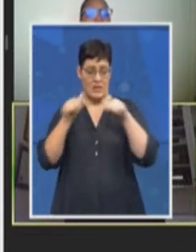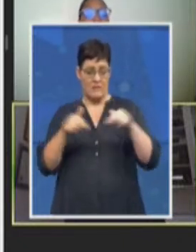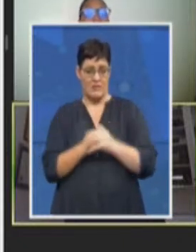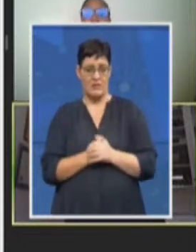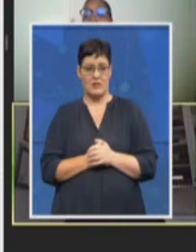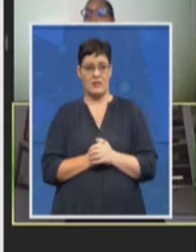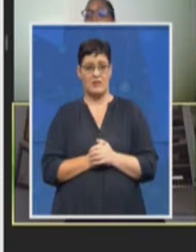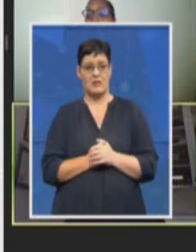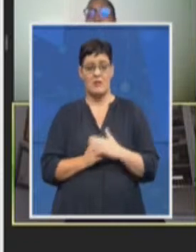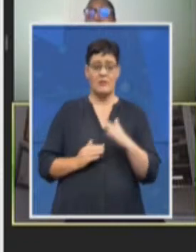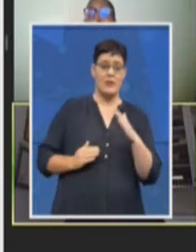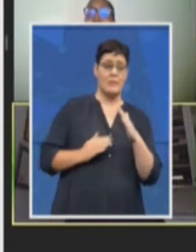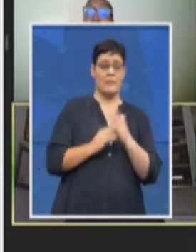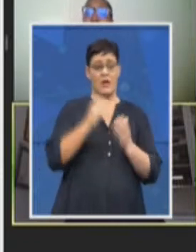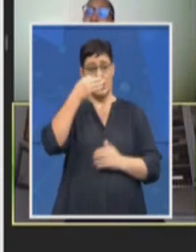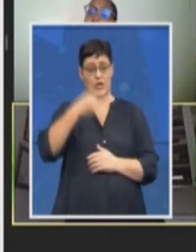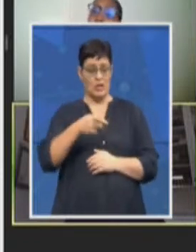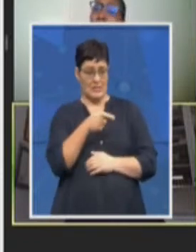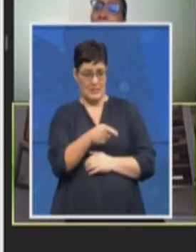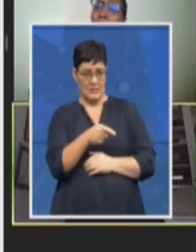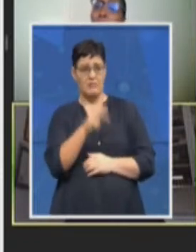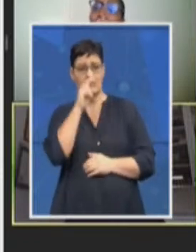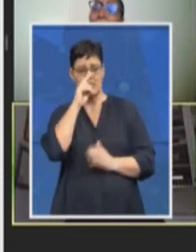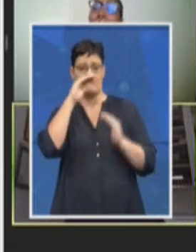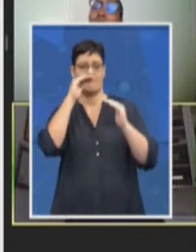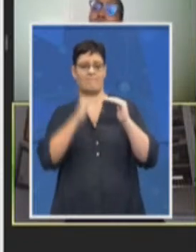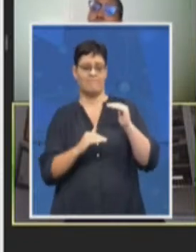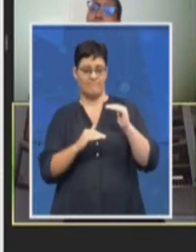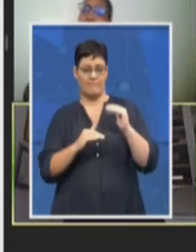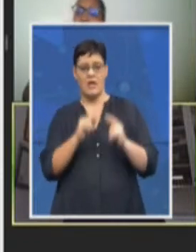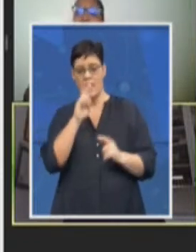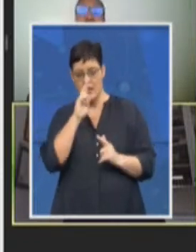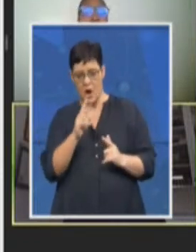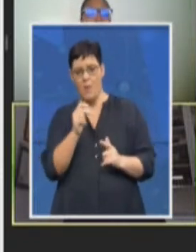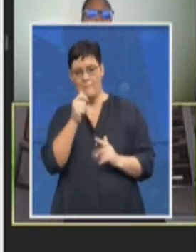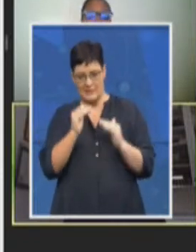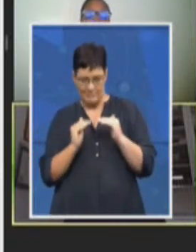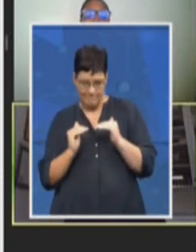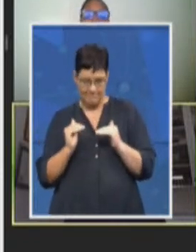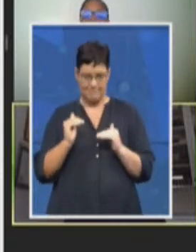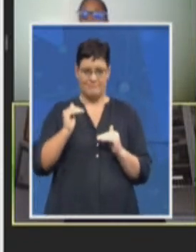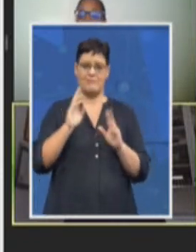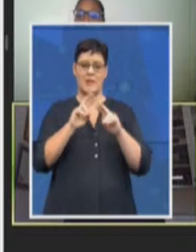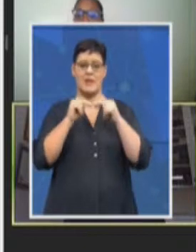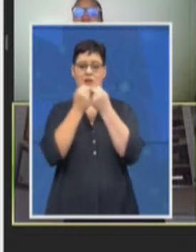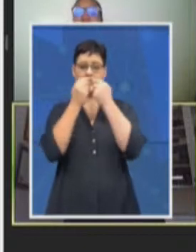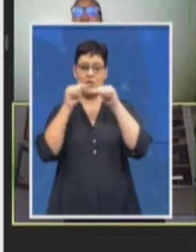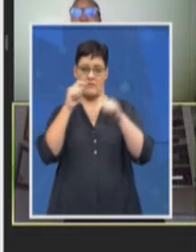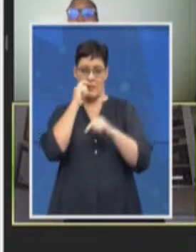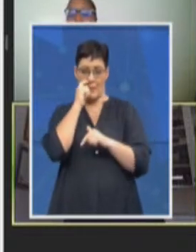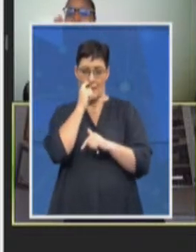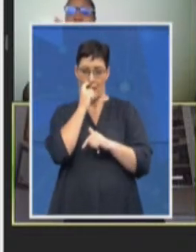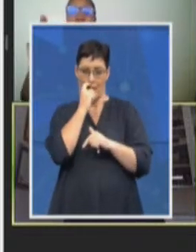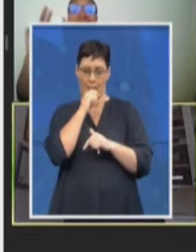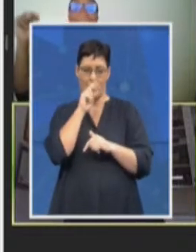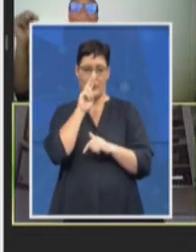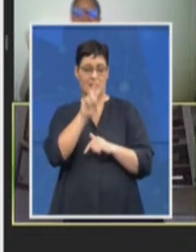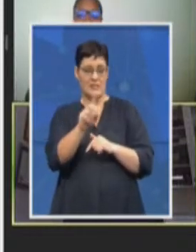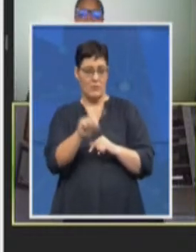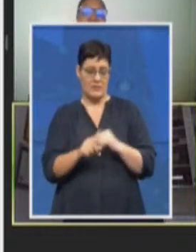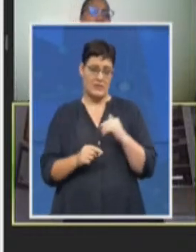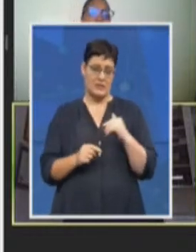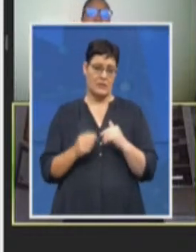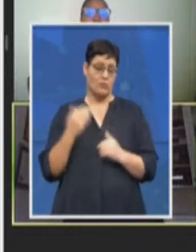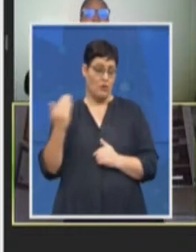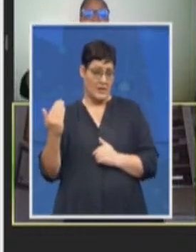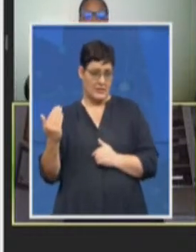low numbers, and we're starting to see a slight increase nationally. And what we see on the right is that the increase is